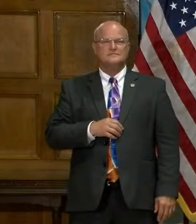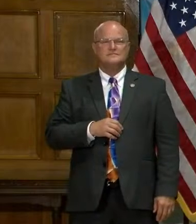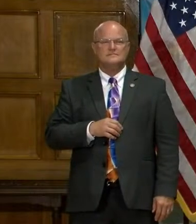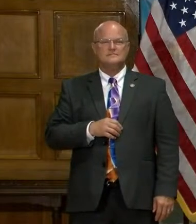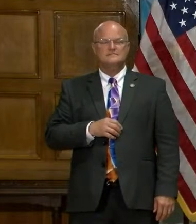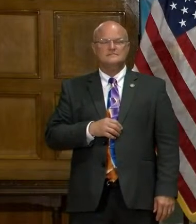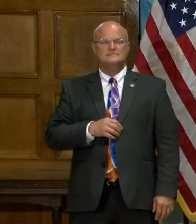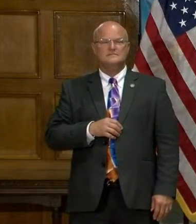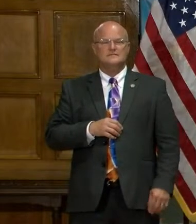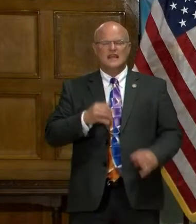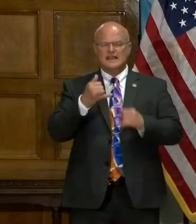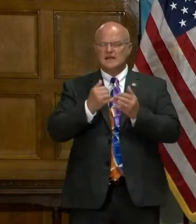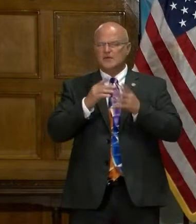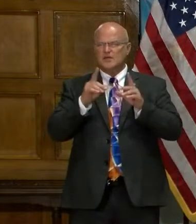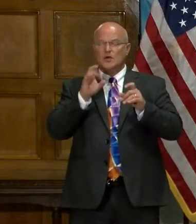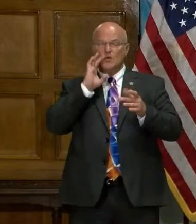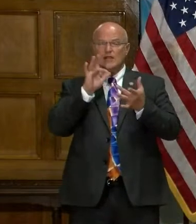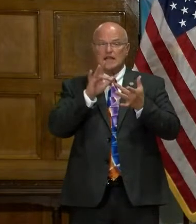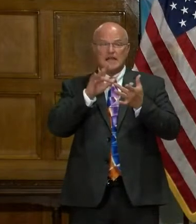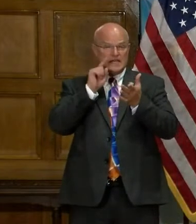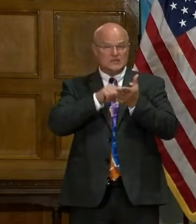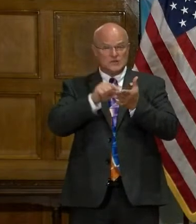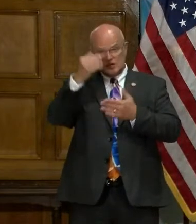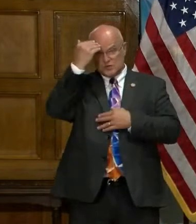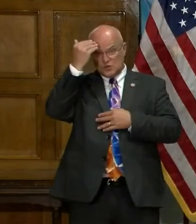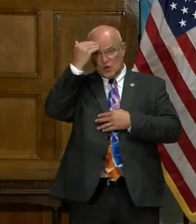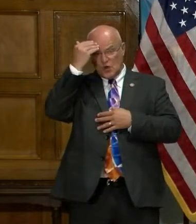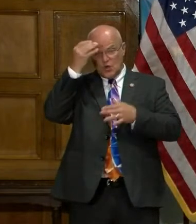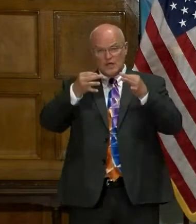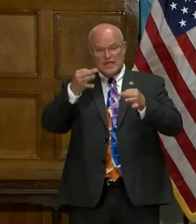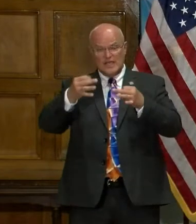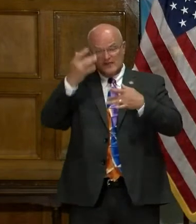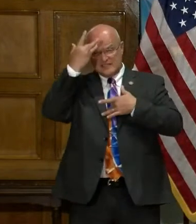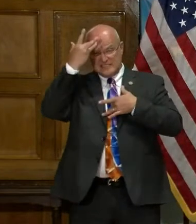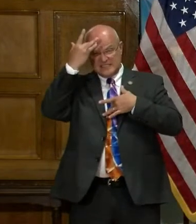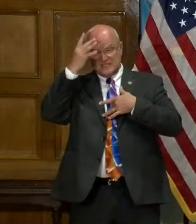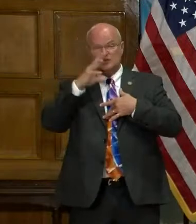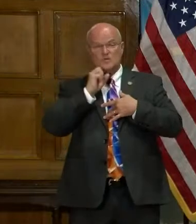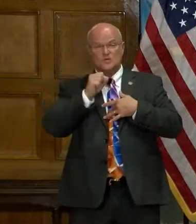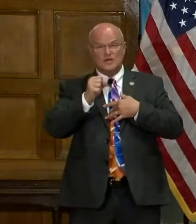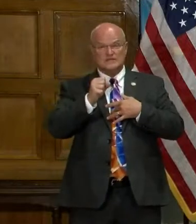out? The latter part of that question was, would a contact tracer know whether disease was